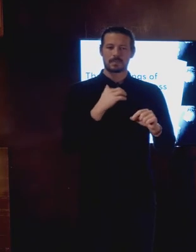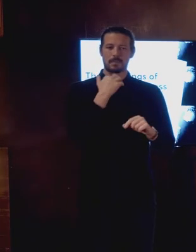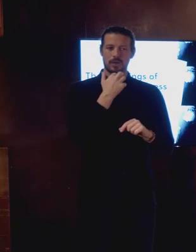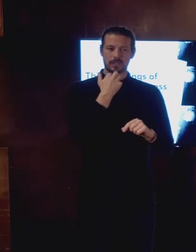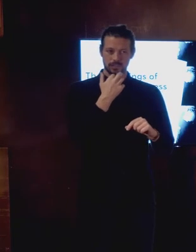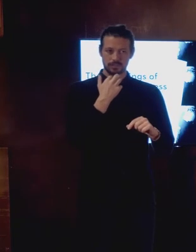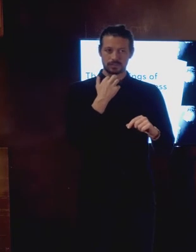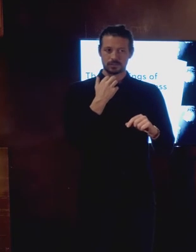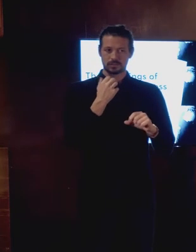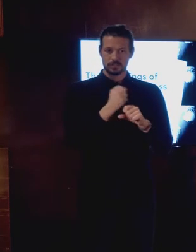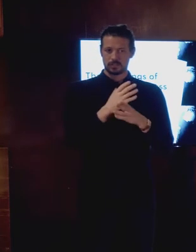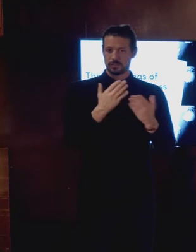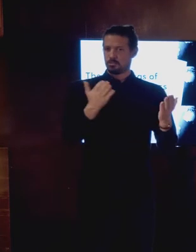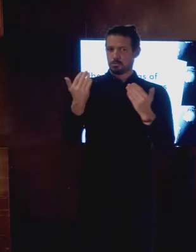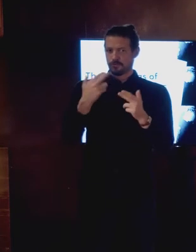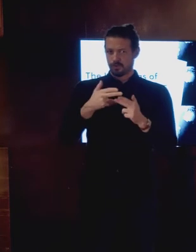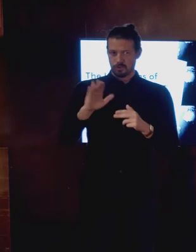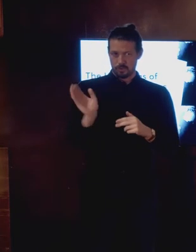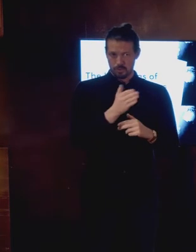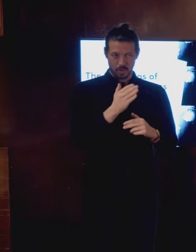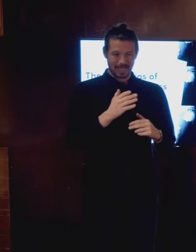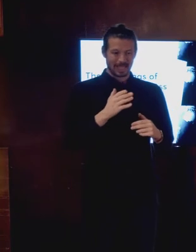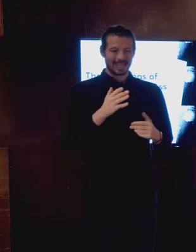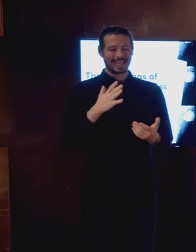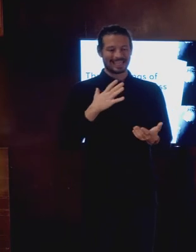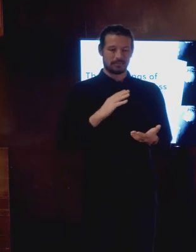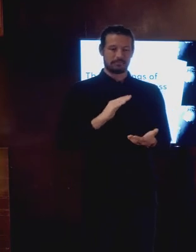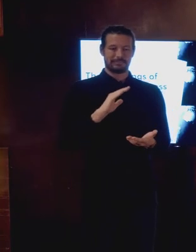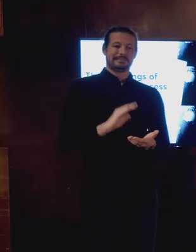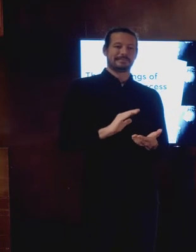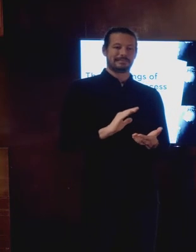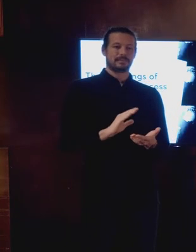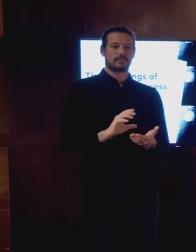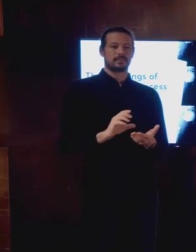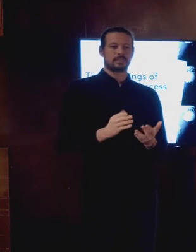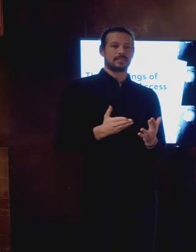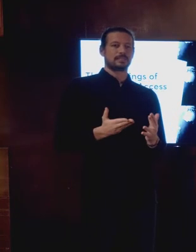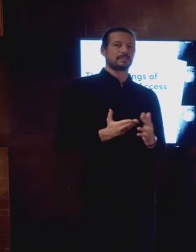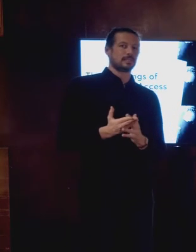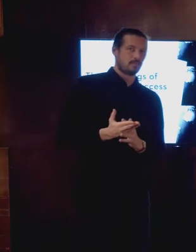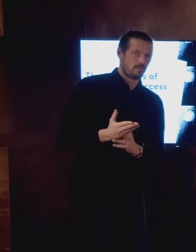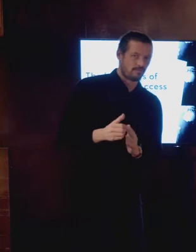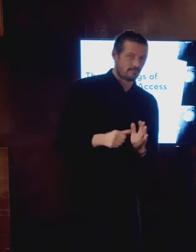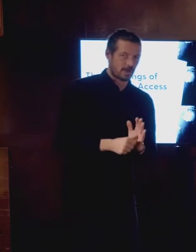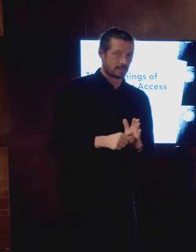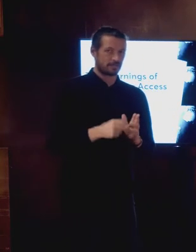able to come and see shows, obviously needs to be made more accessible financially. But